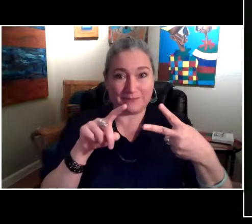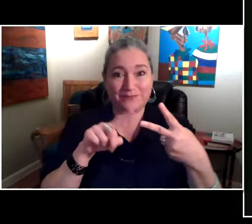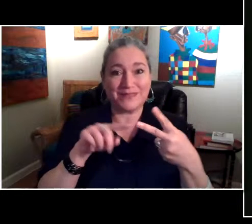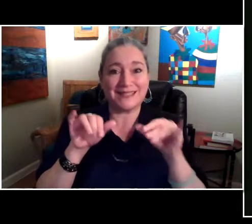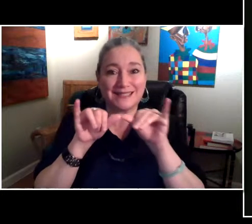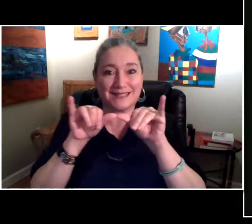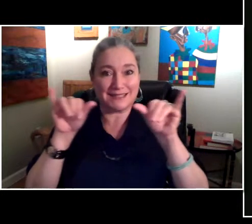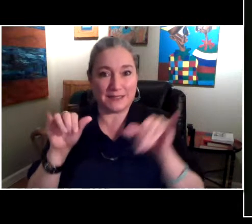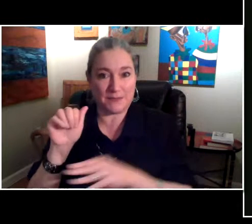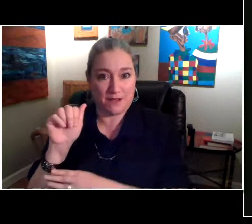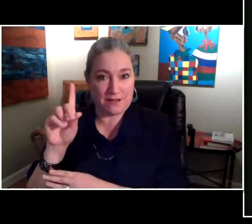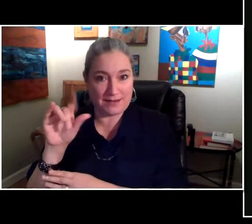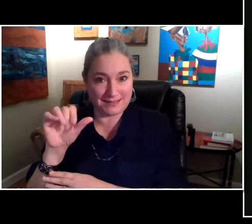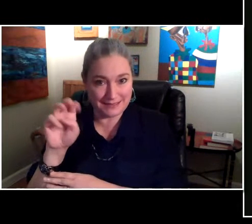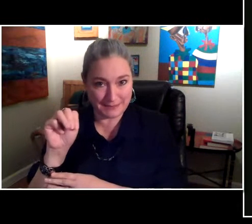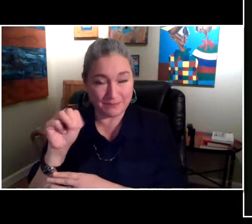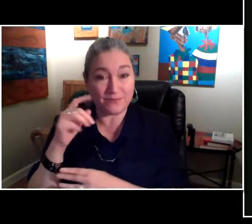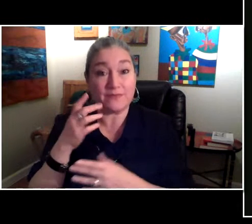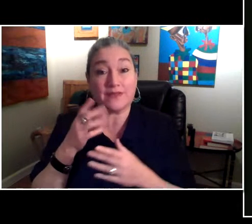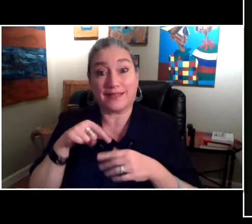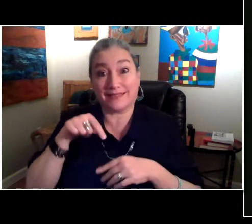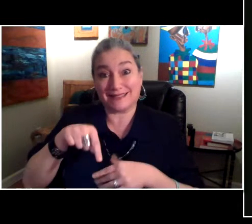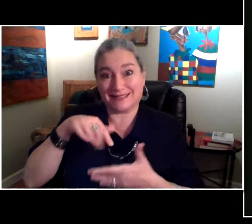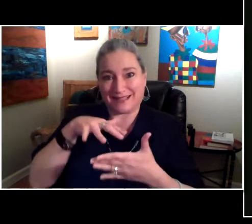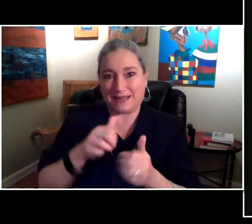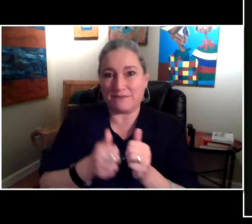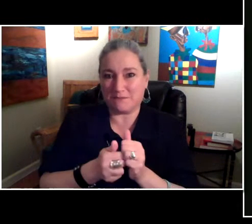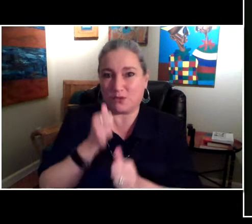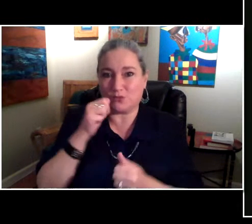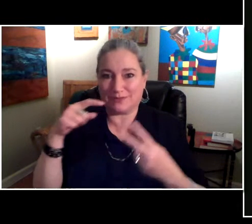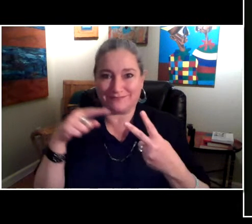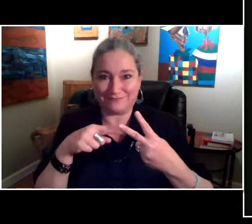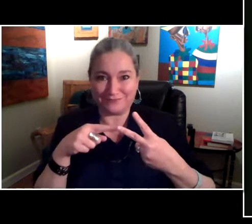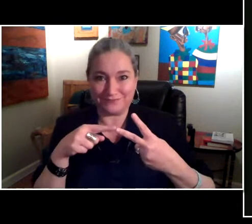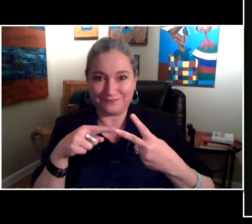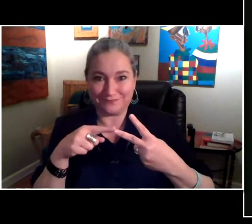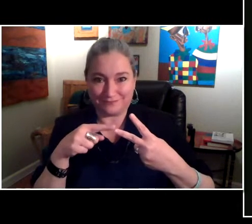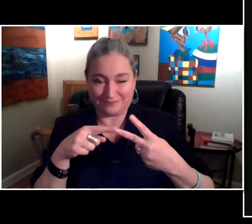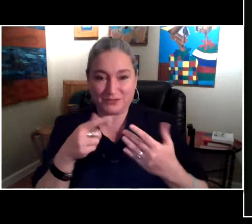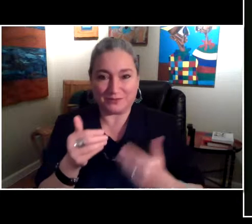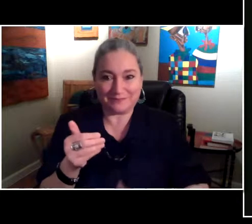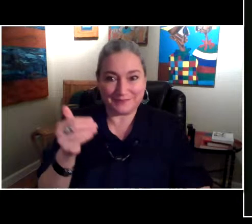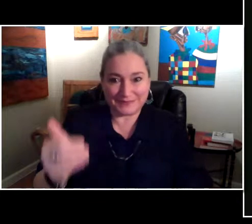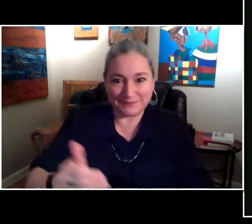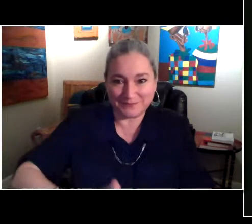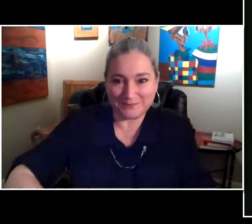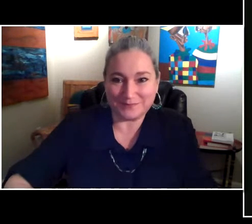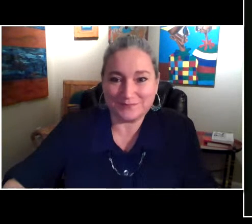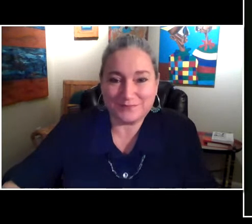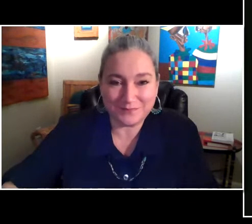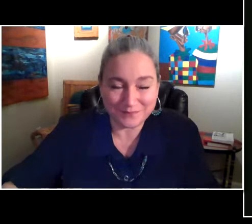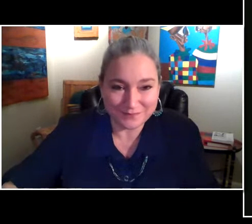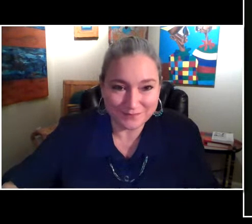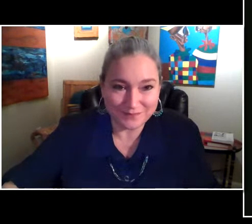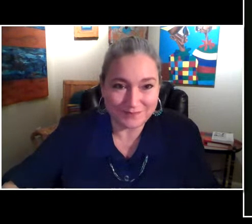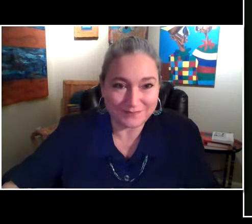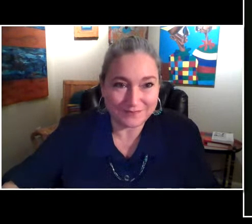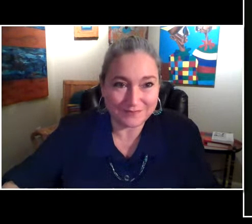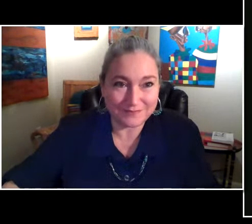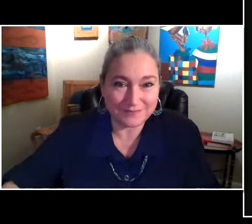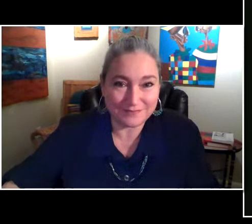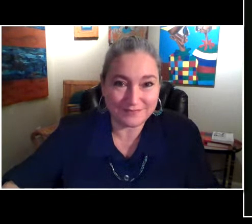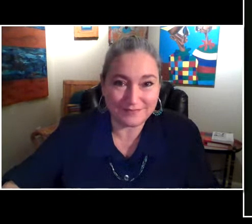and without our information and knowledge. So those are two key terms that we are going to use throughout this